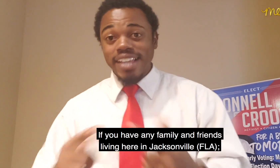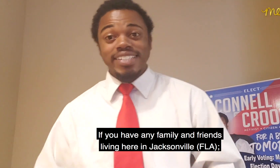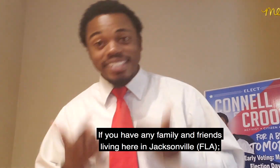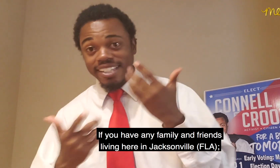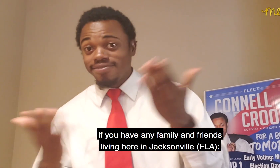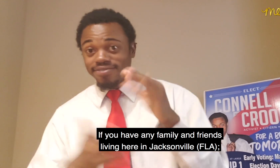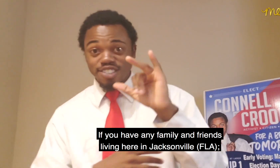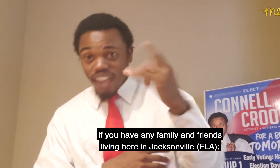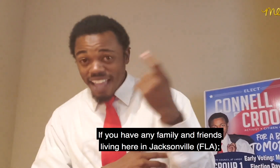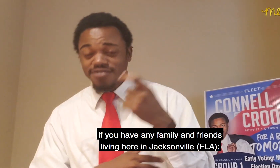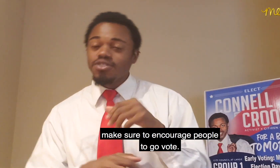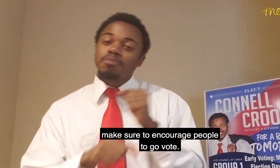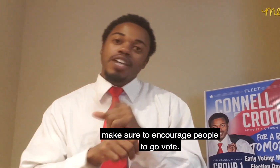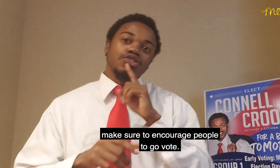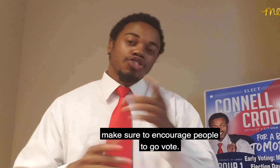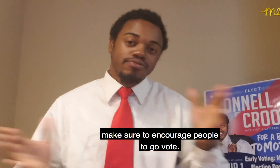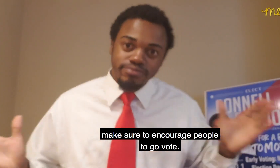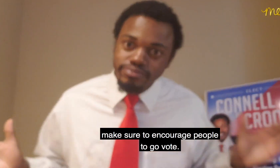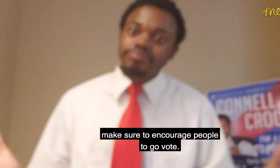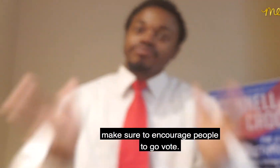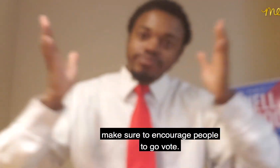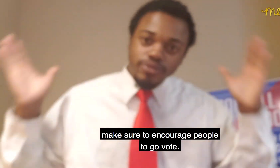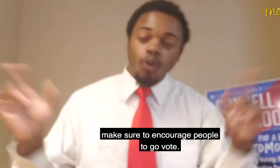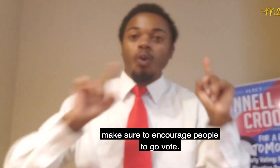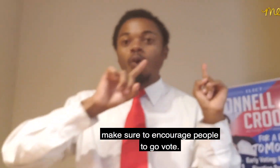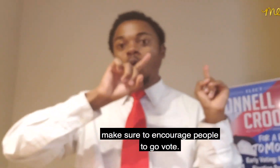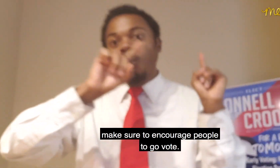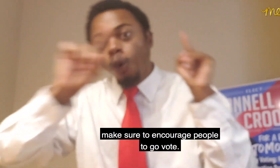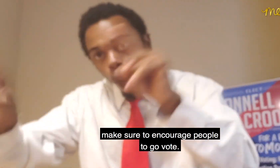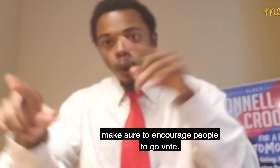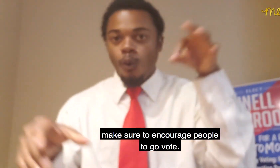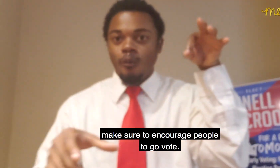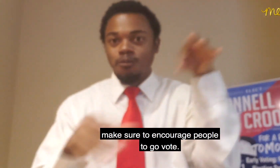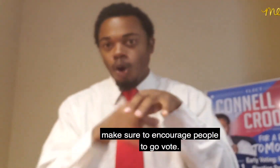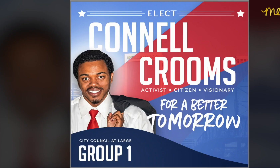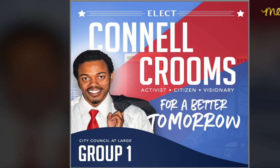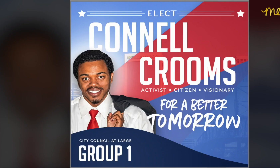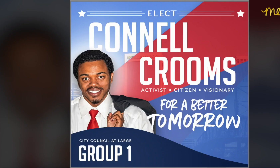and friends living here in Jacksonville, make sure to encourage people to go vote.